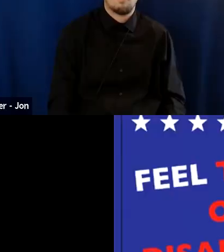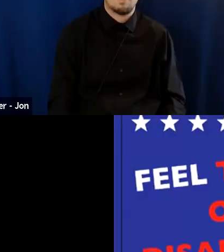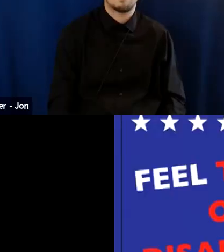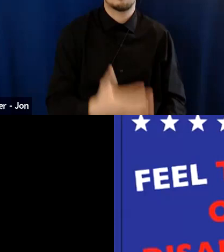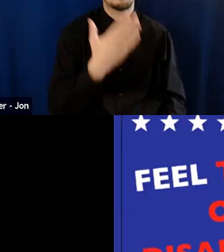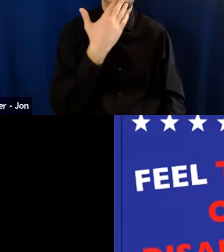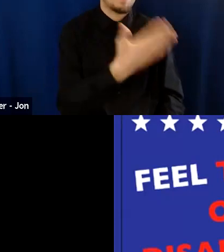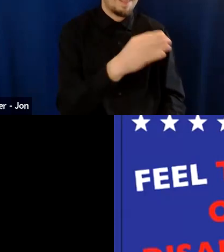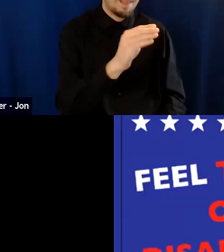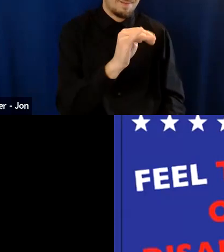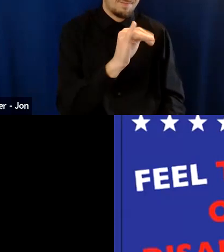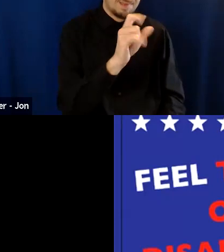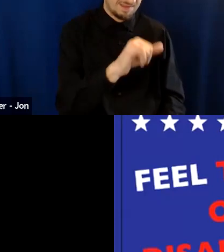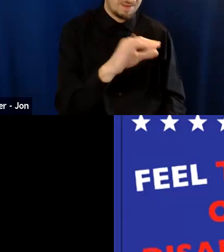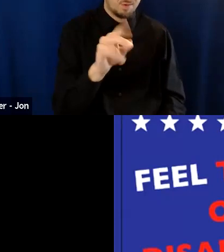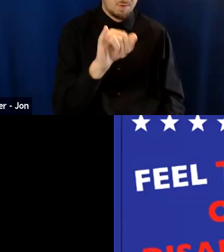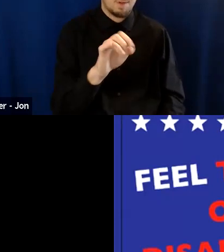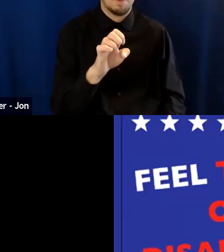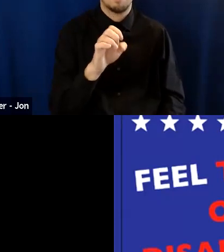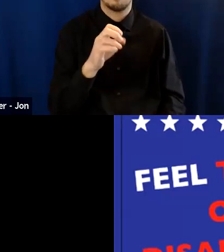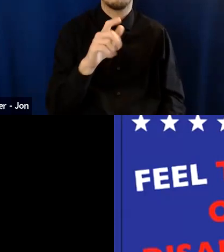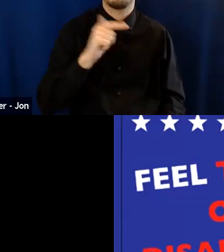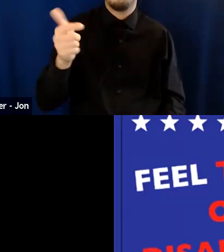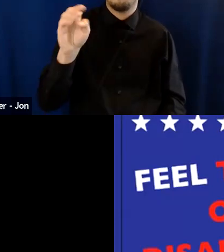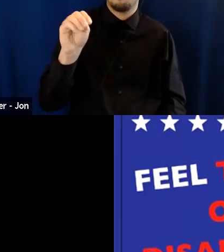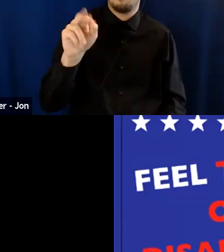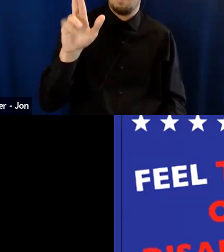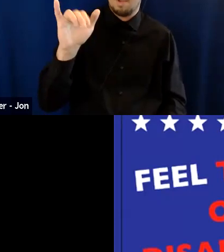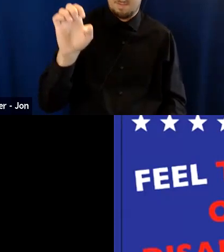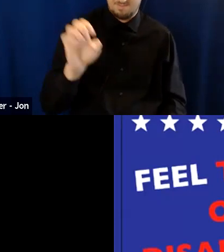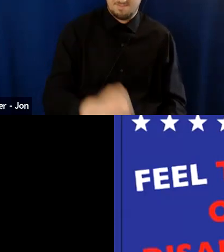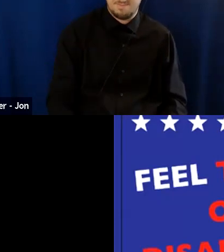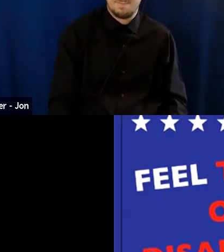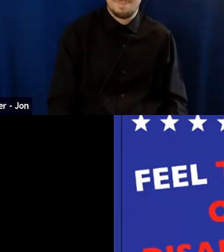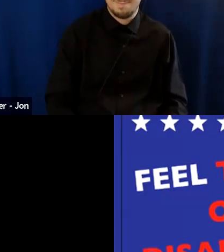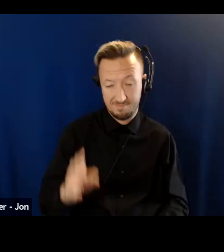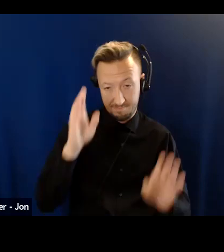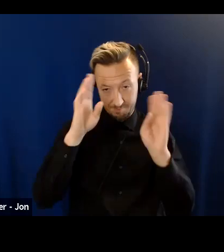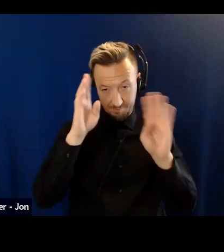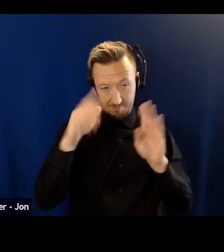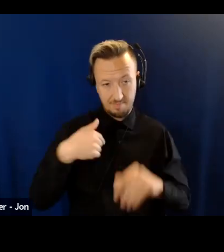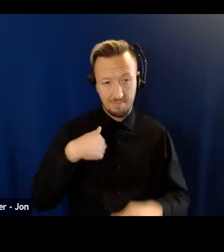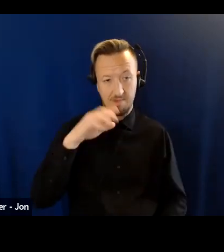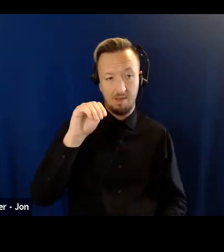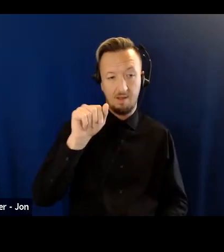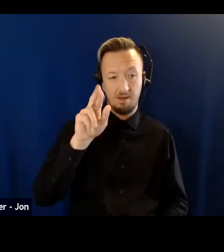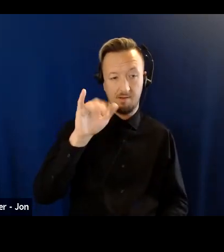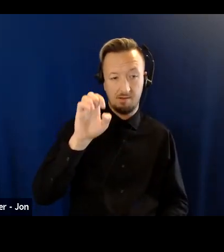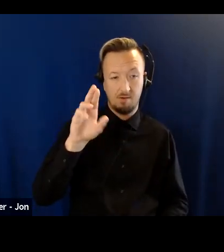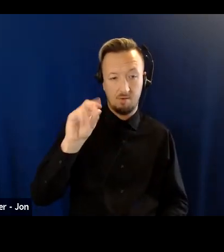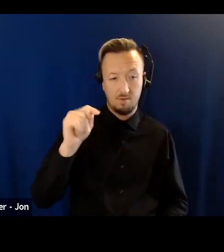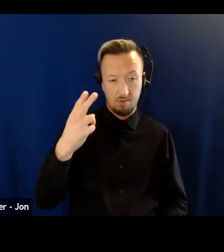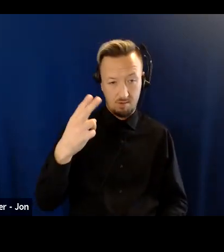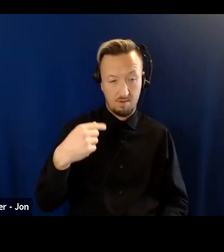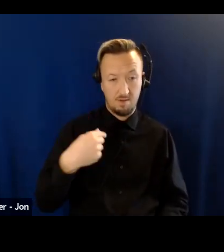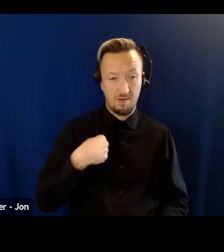Thank you, Misty and Jody. And now I'll pass it off to Marcy to introduce herself. Hi, everybody. I'm Marcy Roth, and I'm